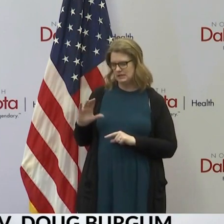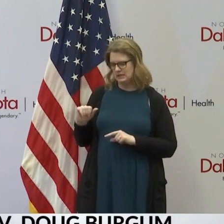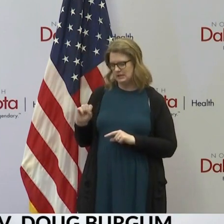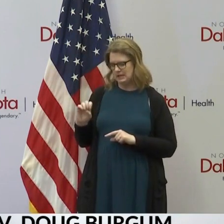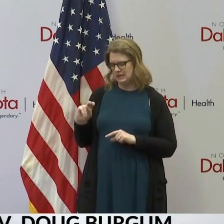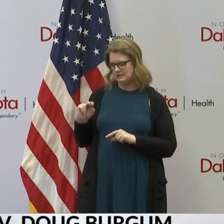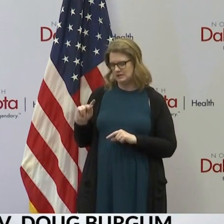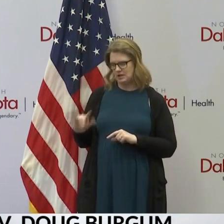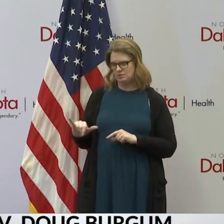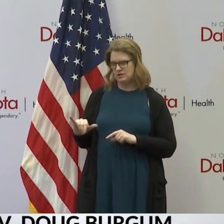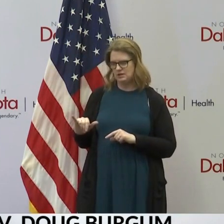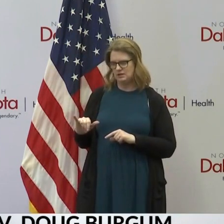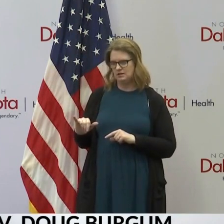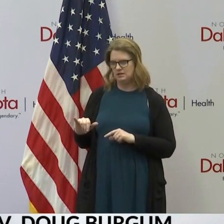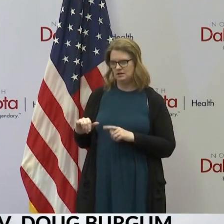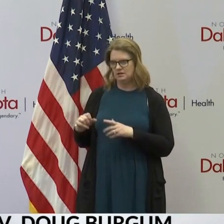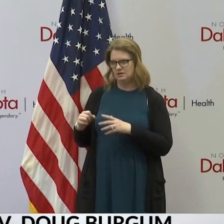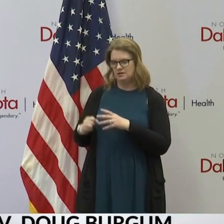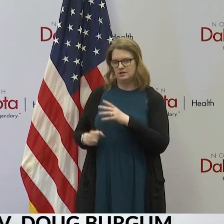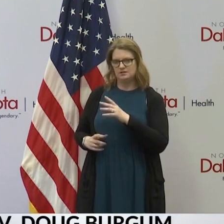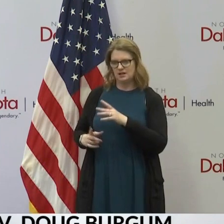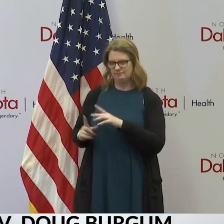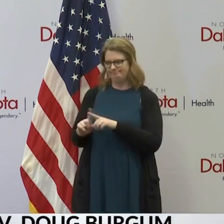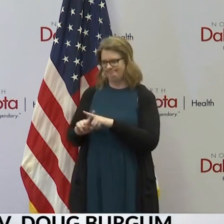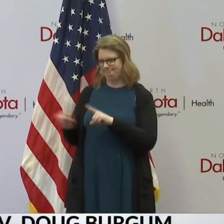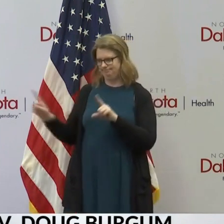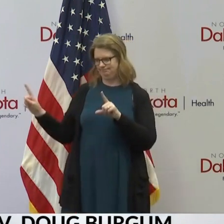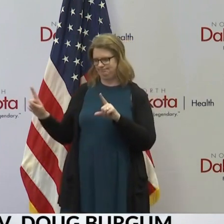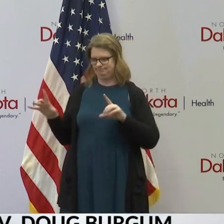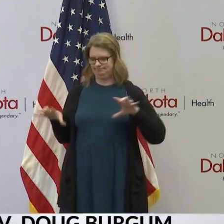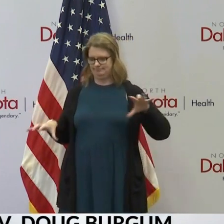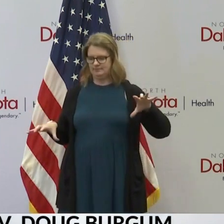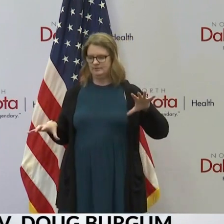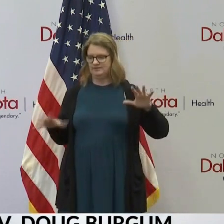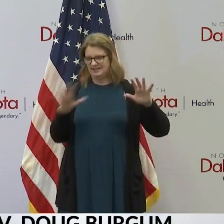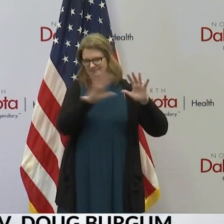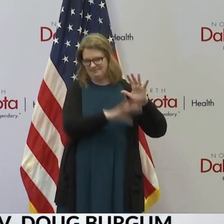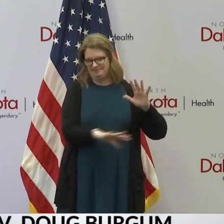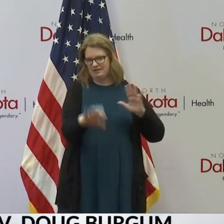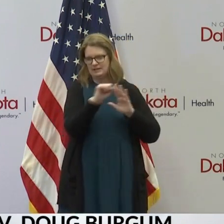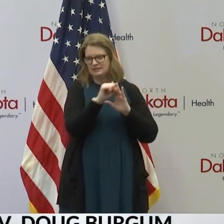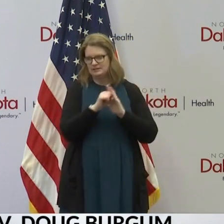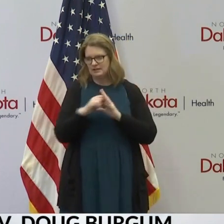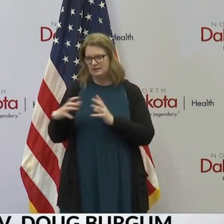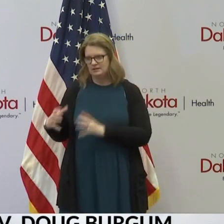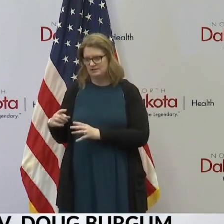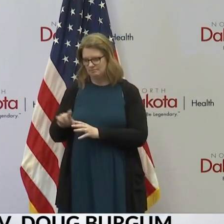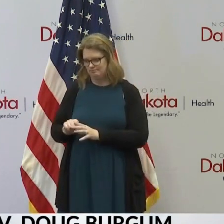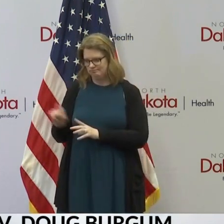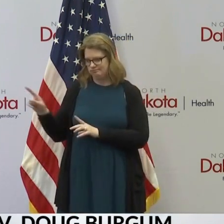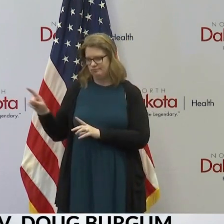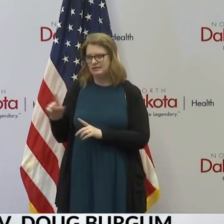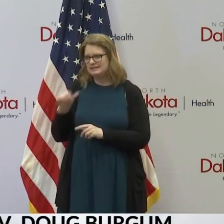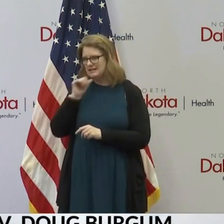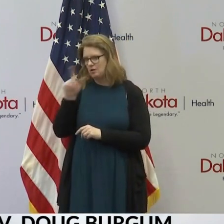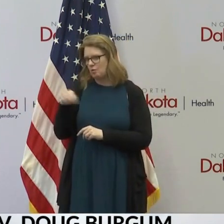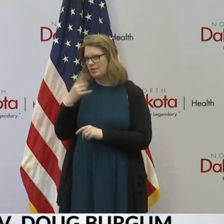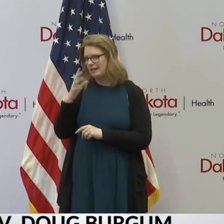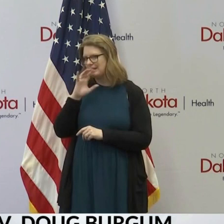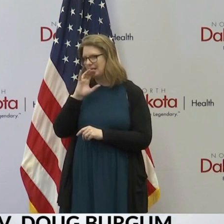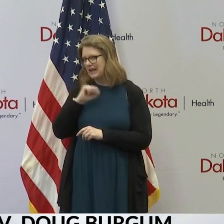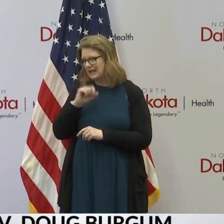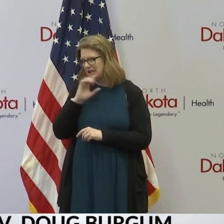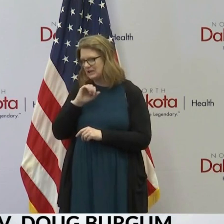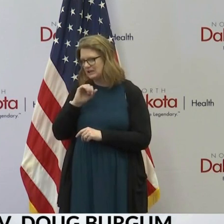County is creating a major outlier compared to the rest of the state. The age data also shows that it's not just the elderly being infected. Do you still believe